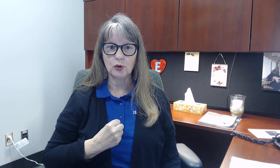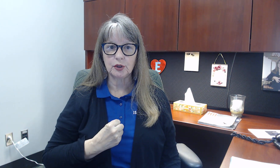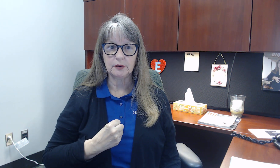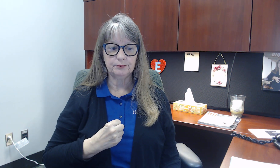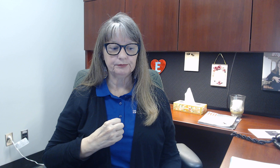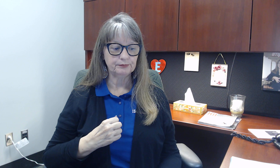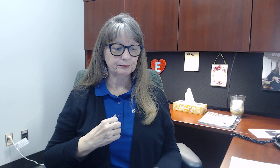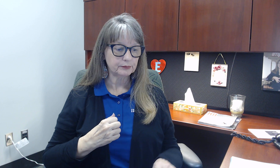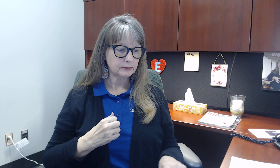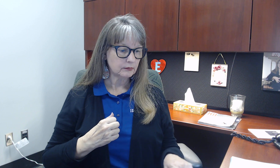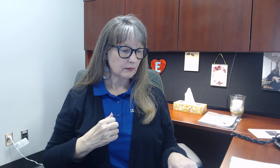emotion.